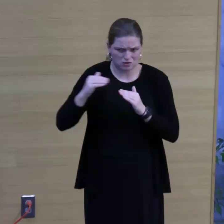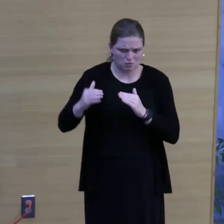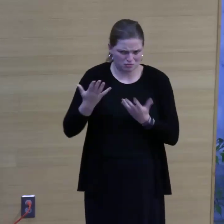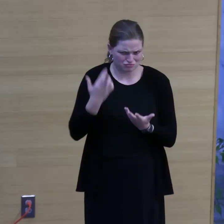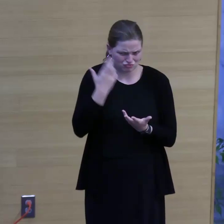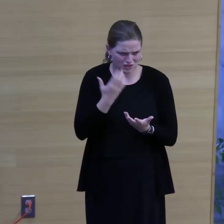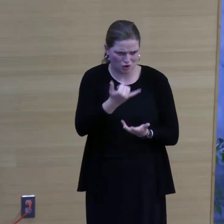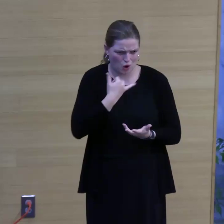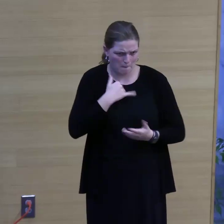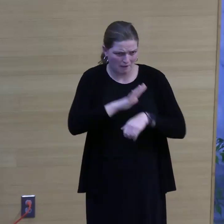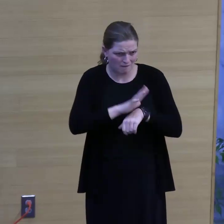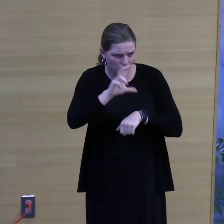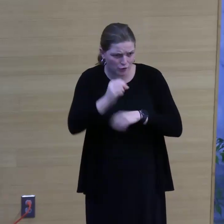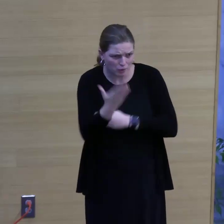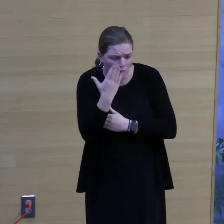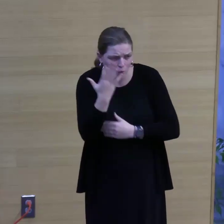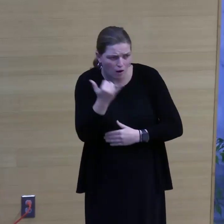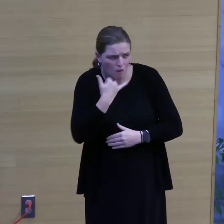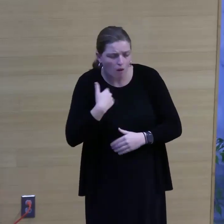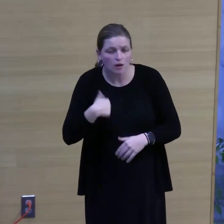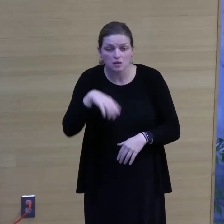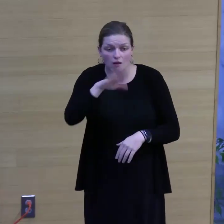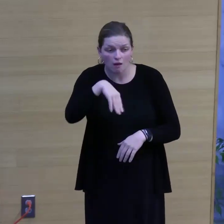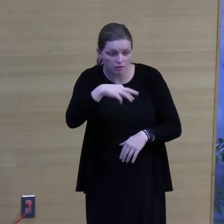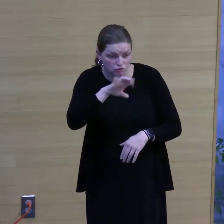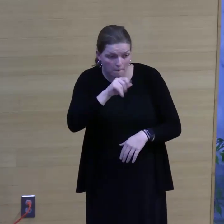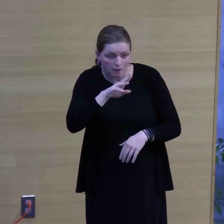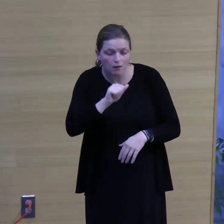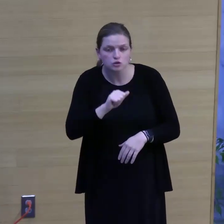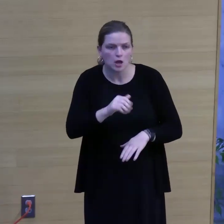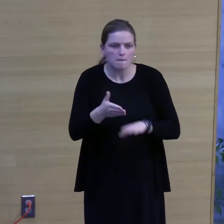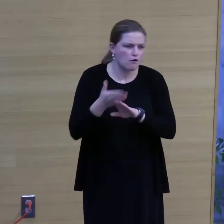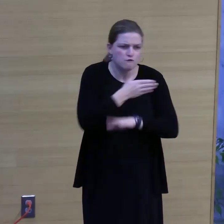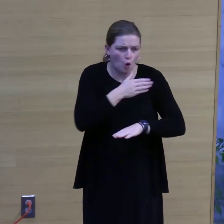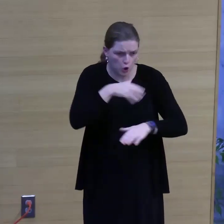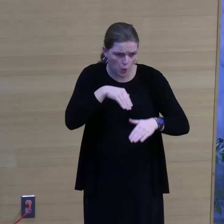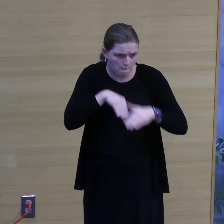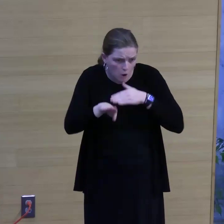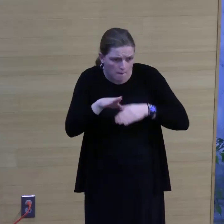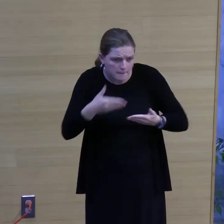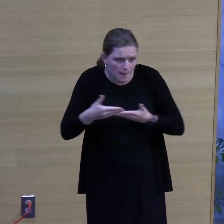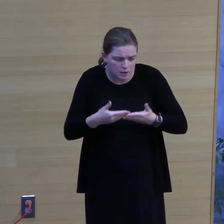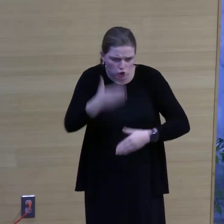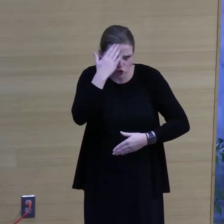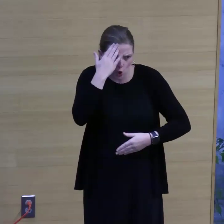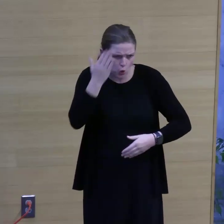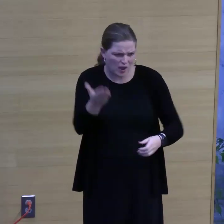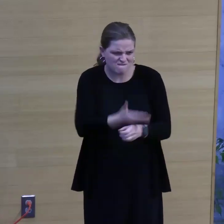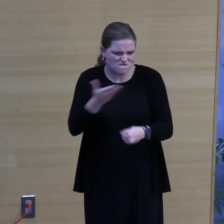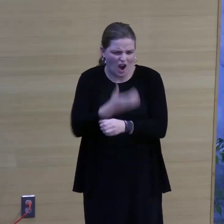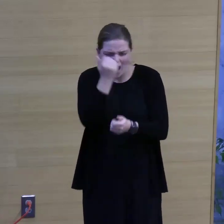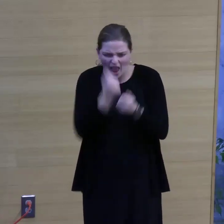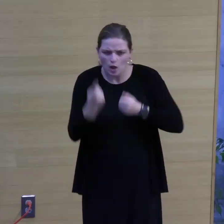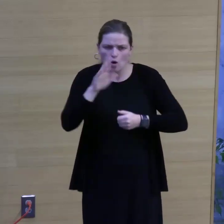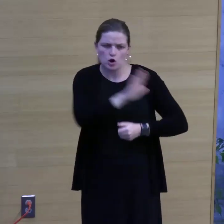wonder why Jen's calling me at 5:30 in the morning. And I was like, hey, this is Rebecca. And she said, before you have this baby, know that you can fire anybody on your care